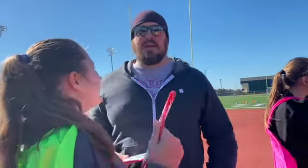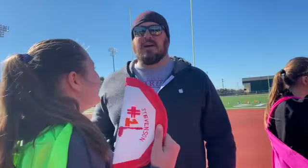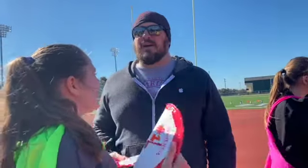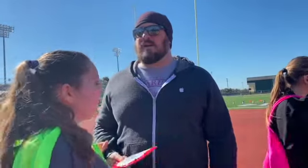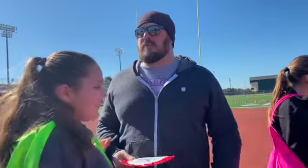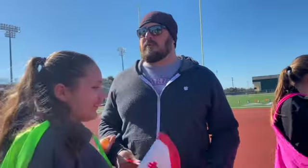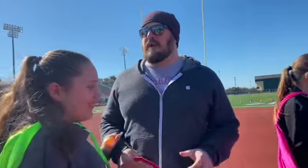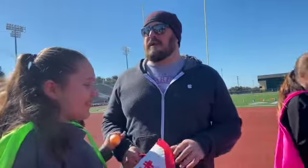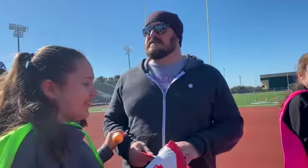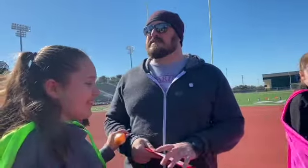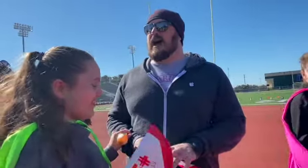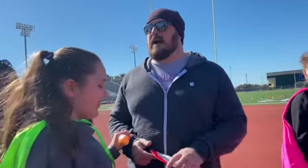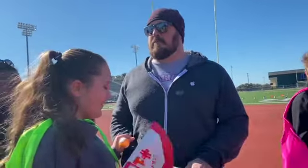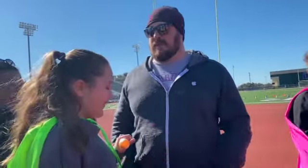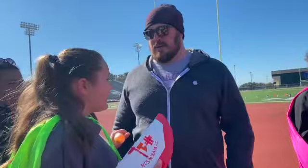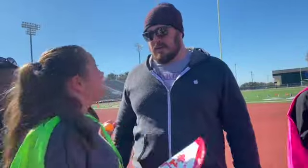dad went to his daughter's track meet.